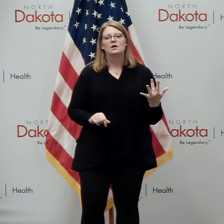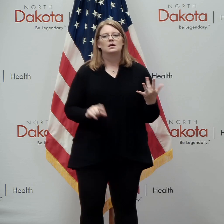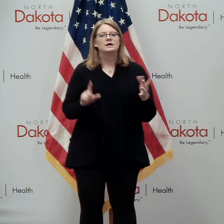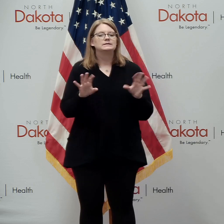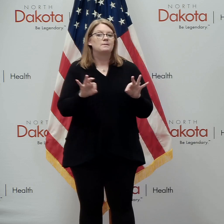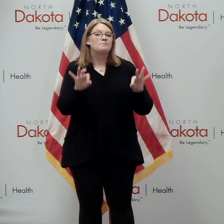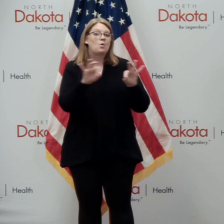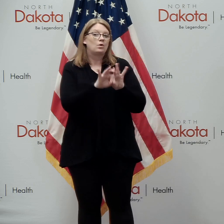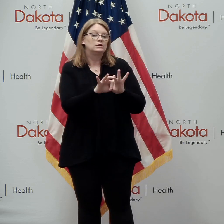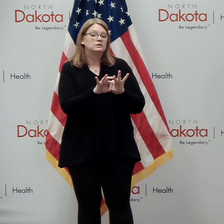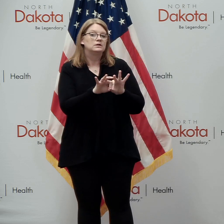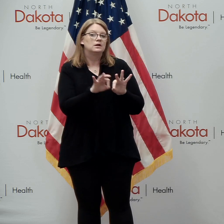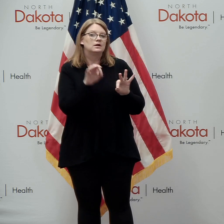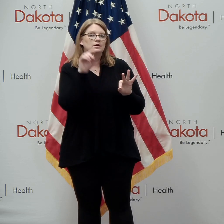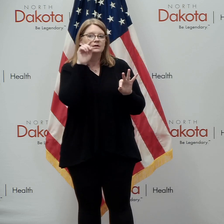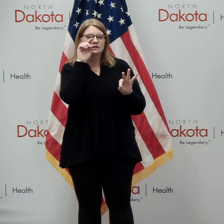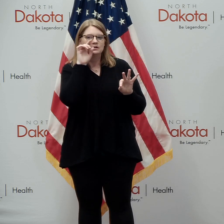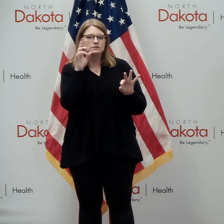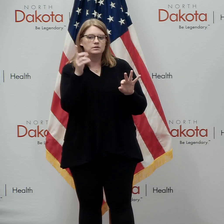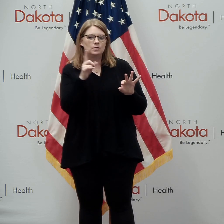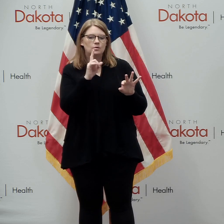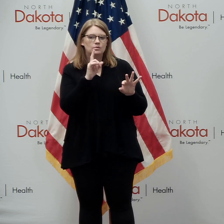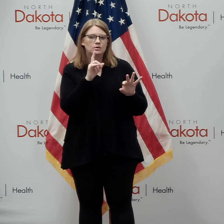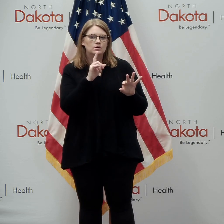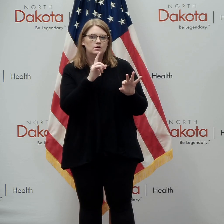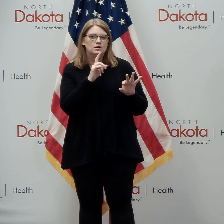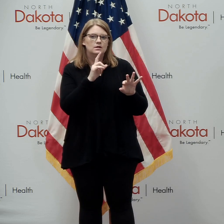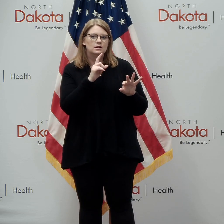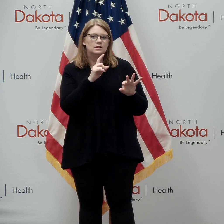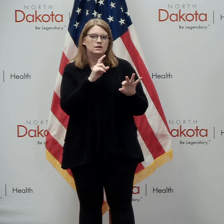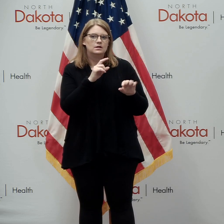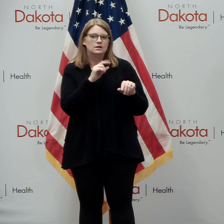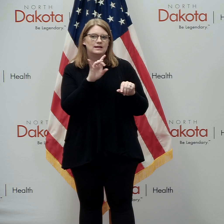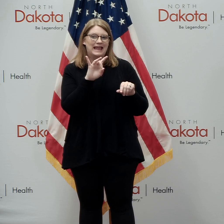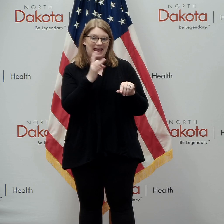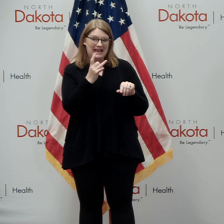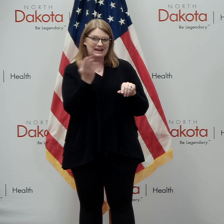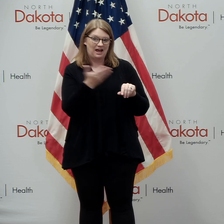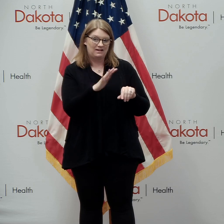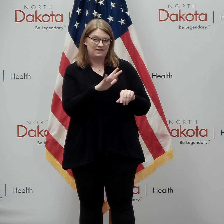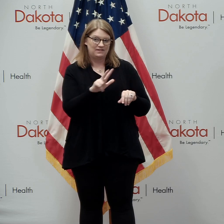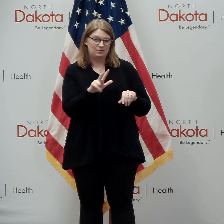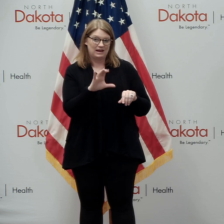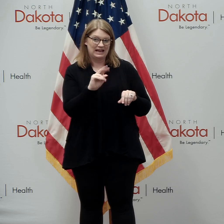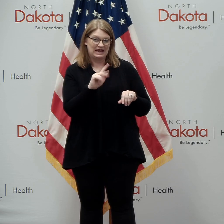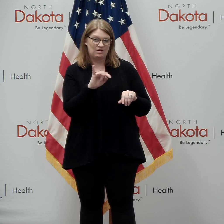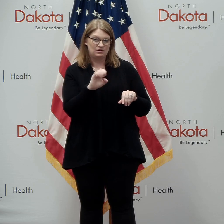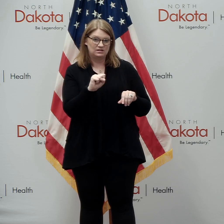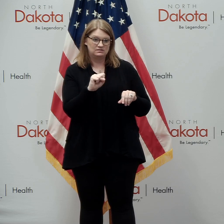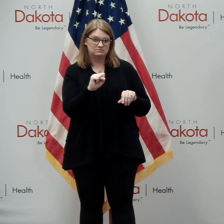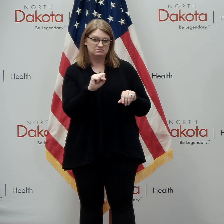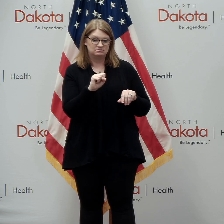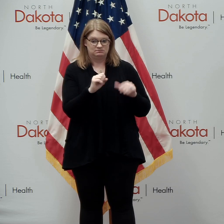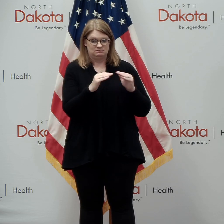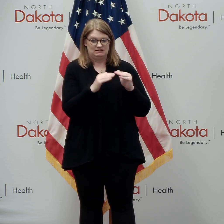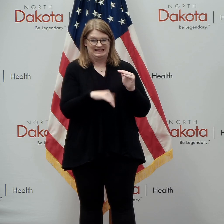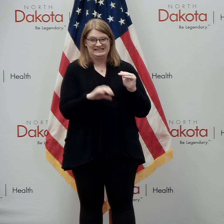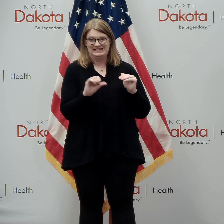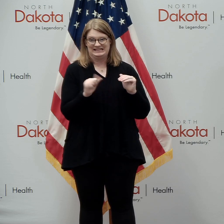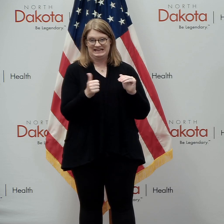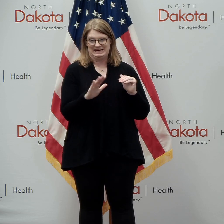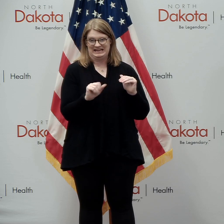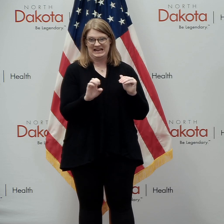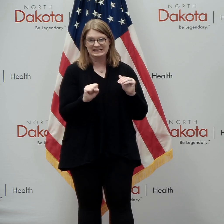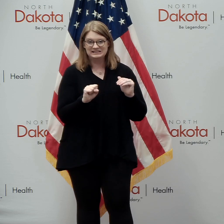note, as we've had all along, that 8 of our 53 counties have still had less than 10 or fewer